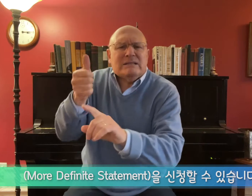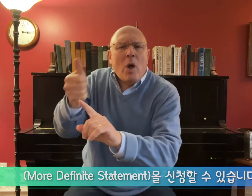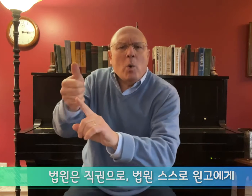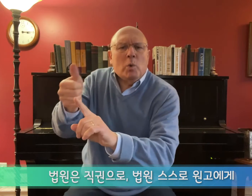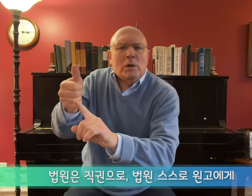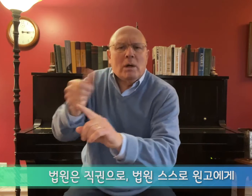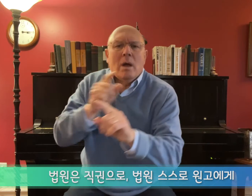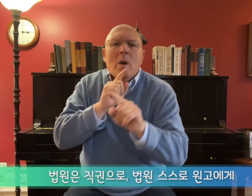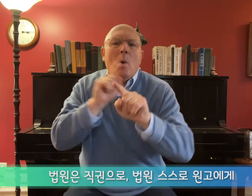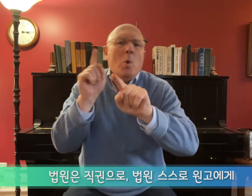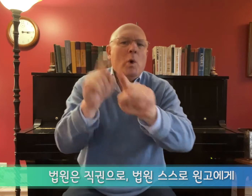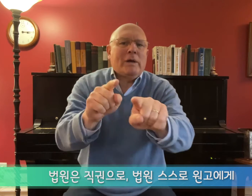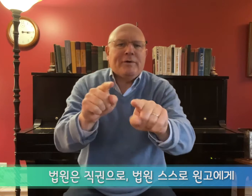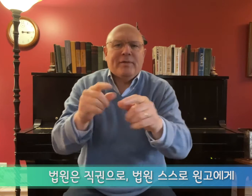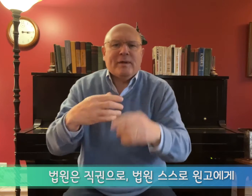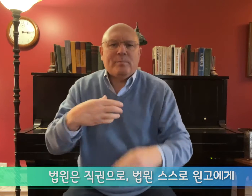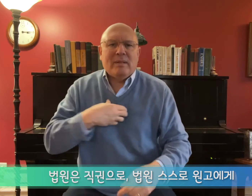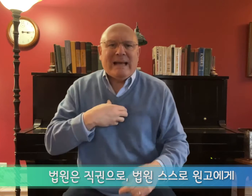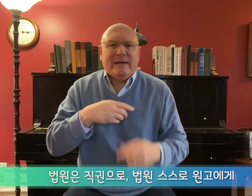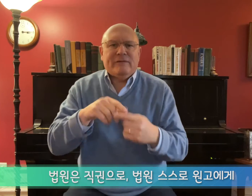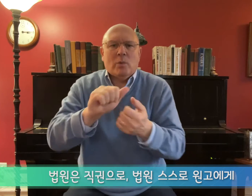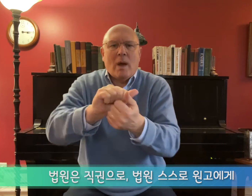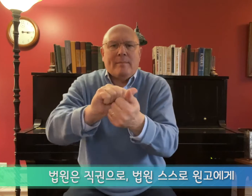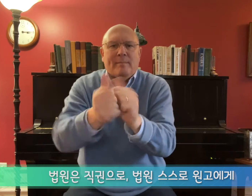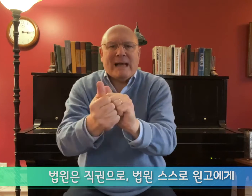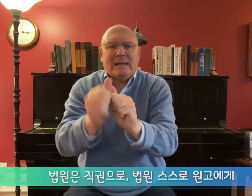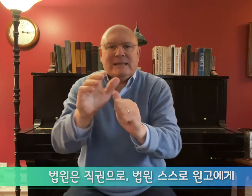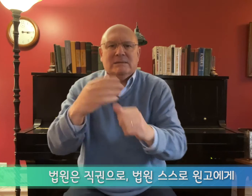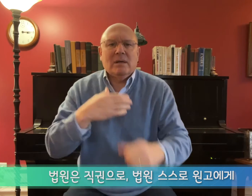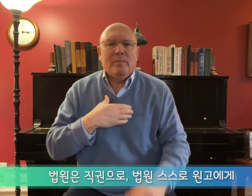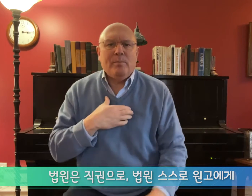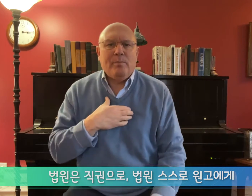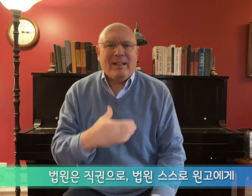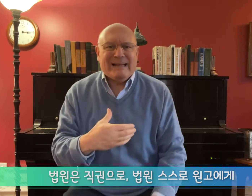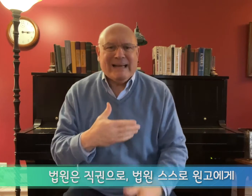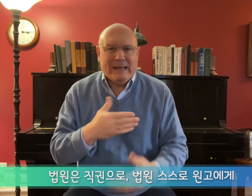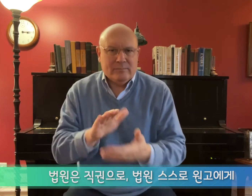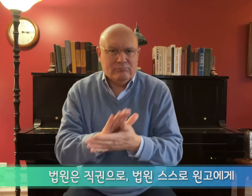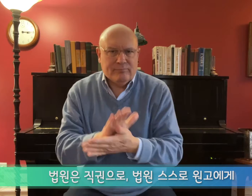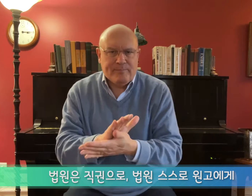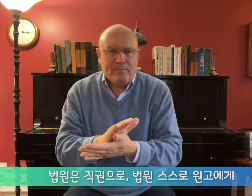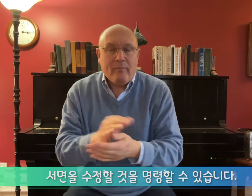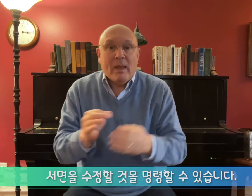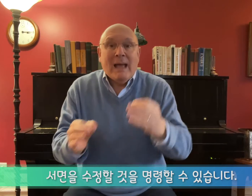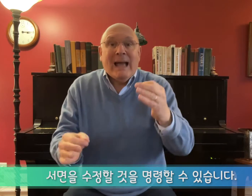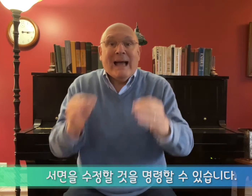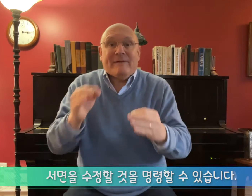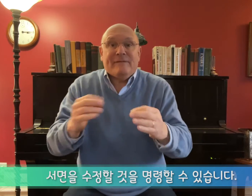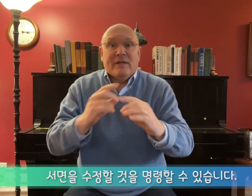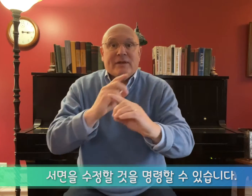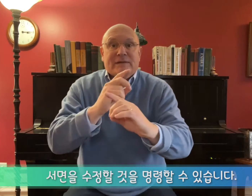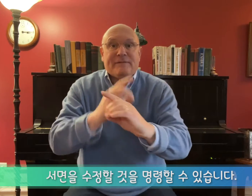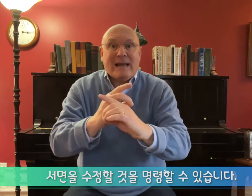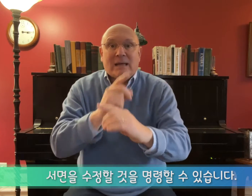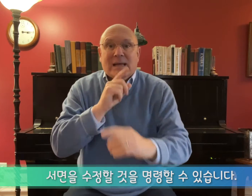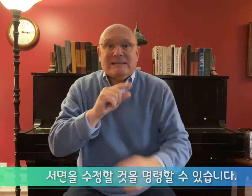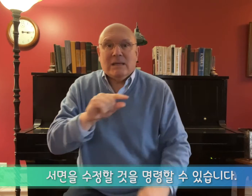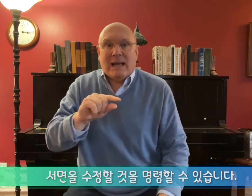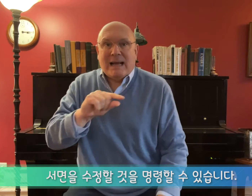The court can sua sponte on its own order the plaintiff to amend its